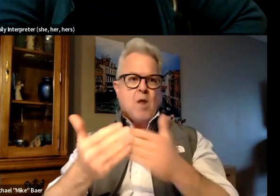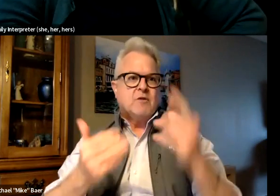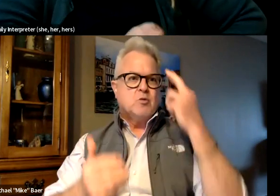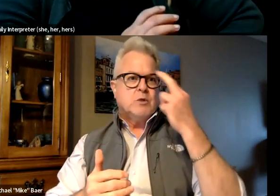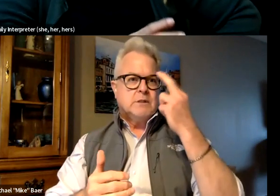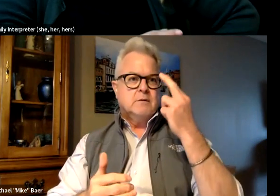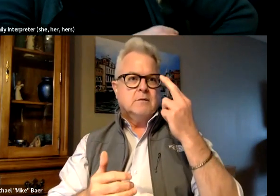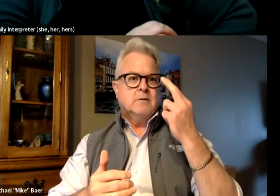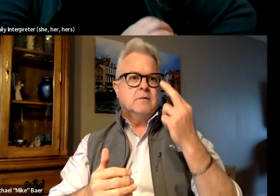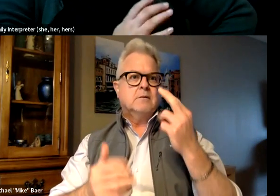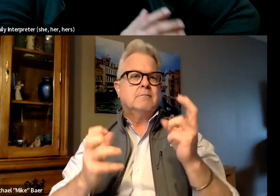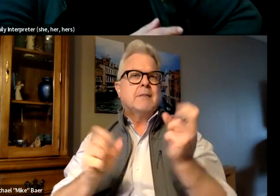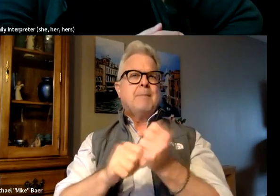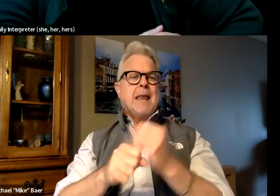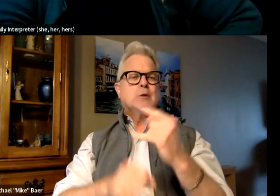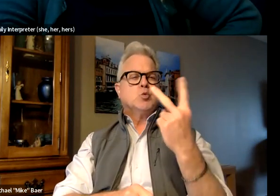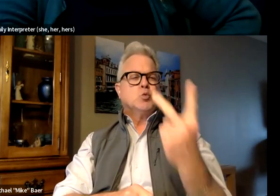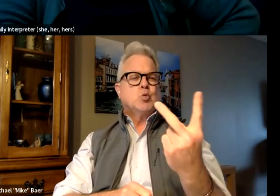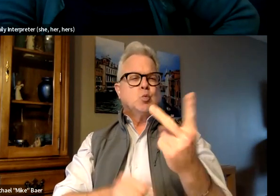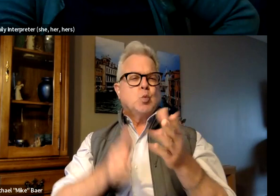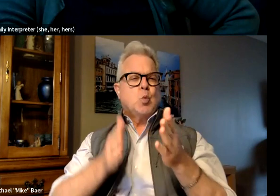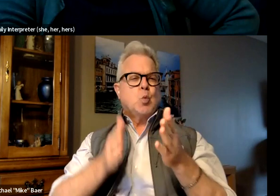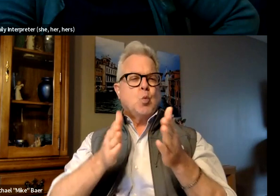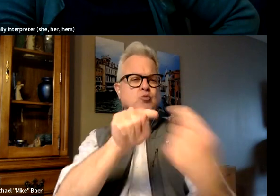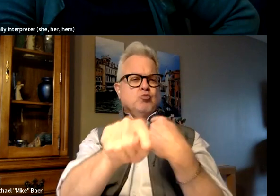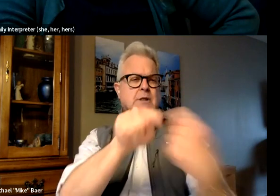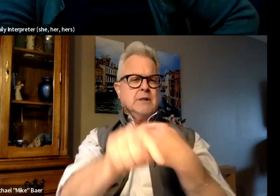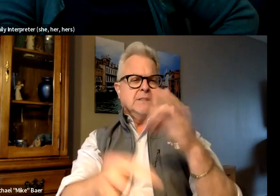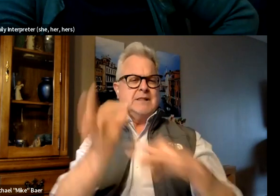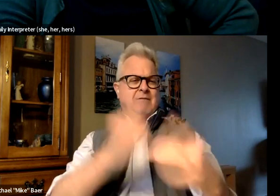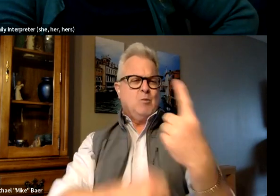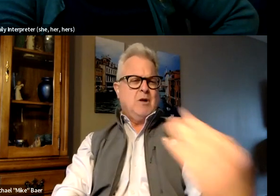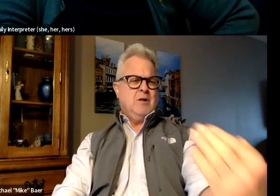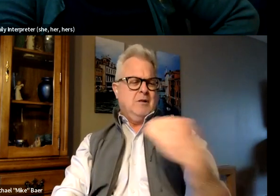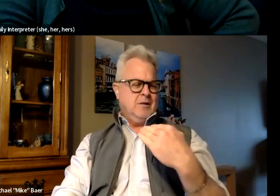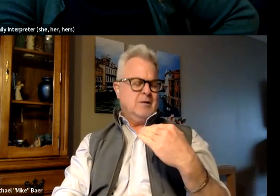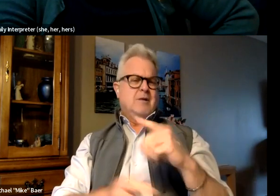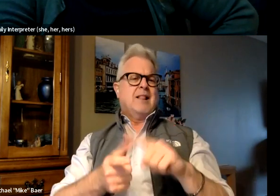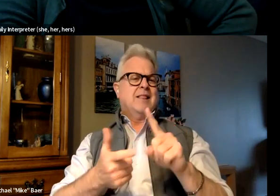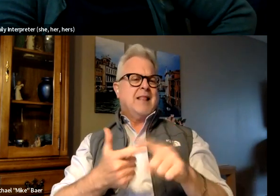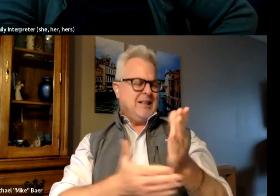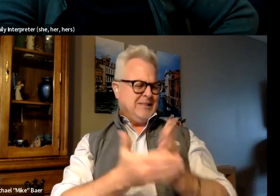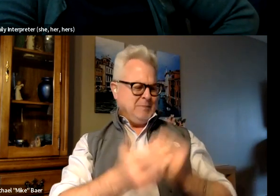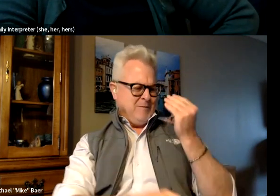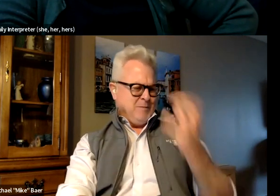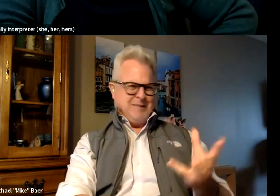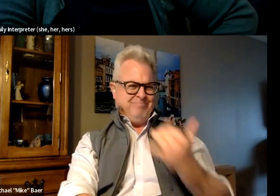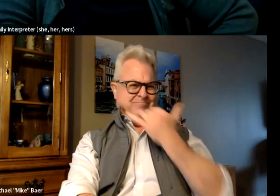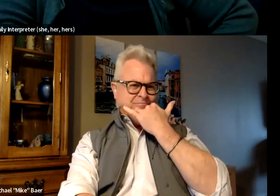this or regards to that for whatever reason. So to make it kind of a two-way street instead of a one-way street, and some of